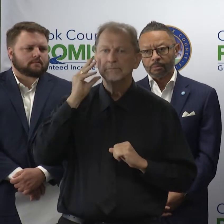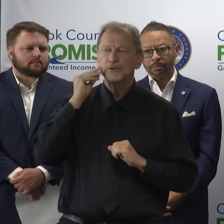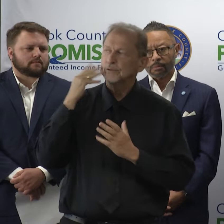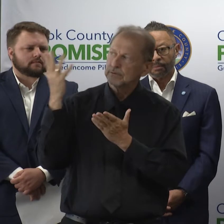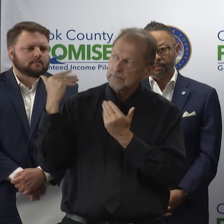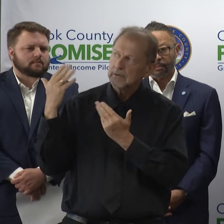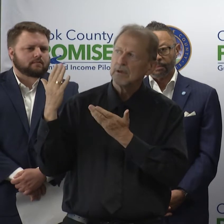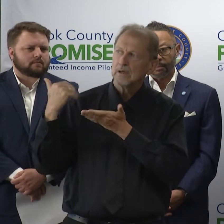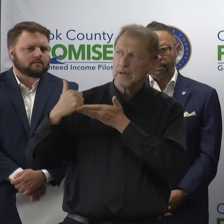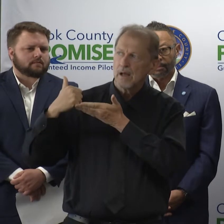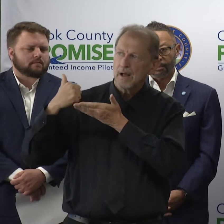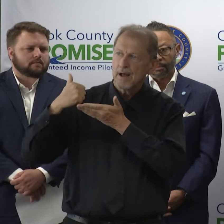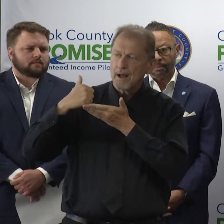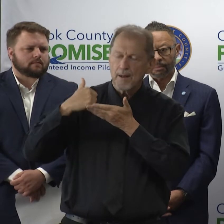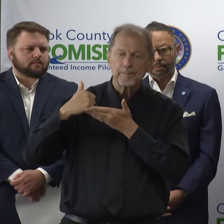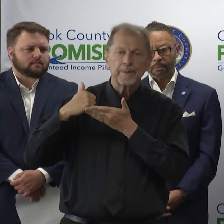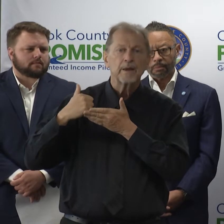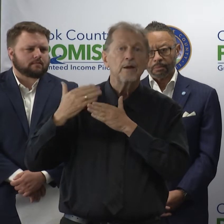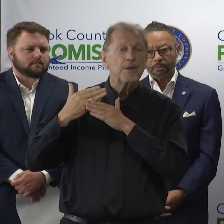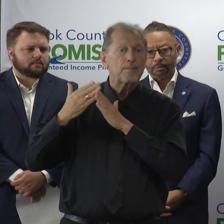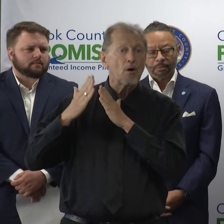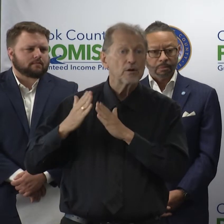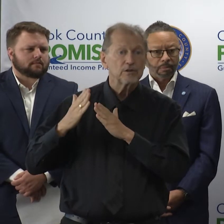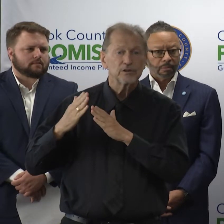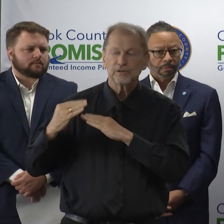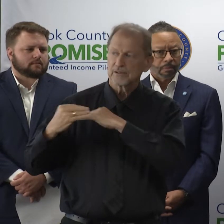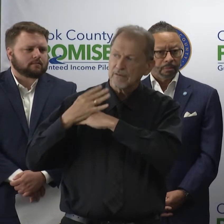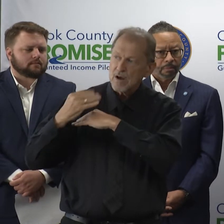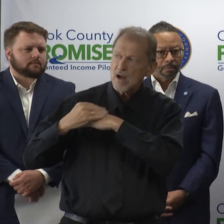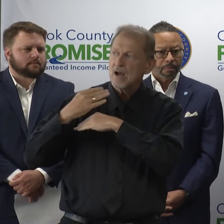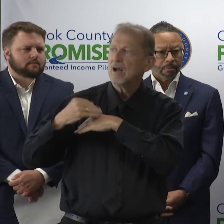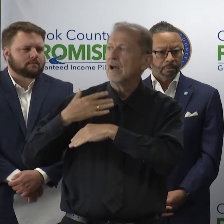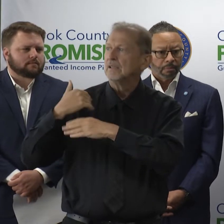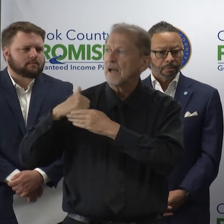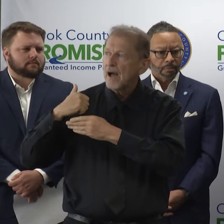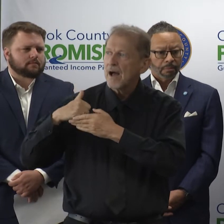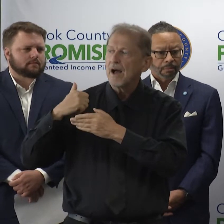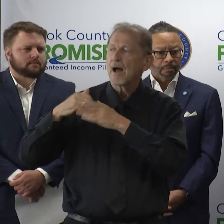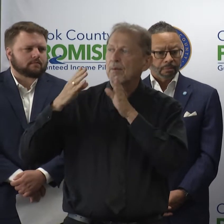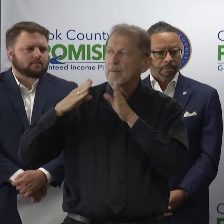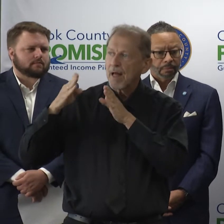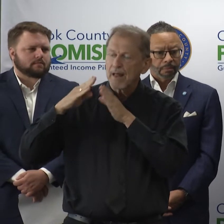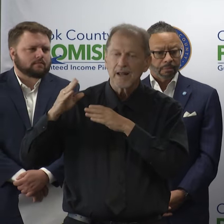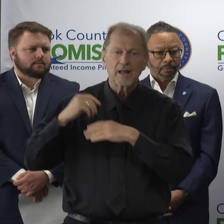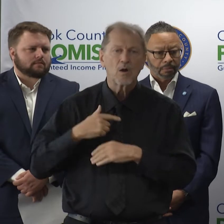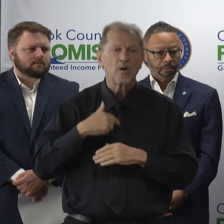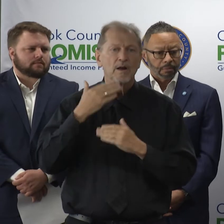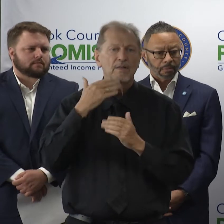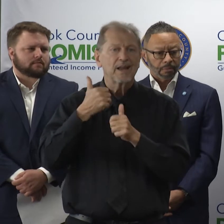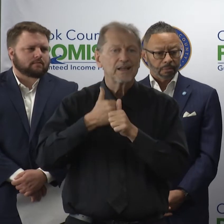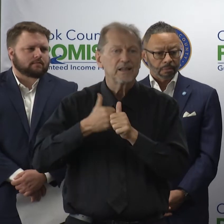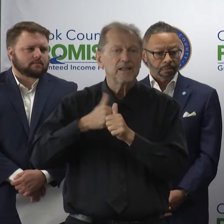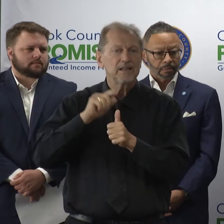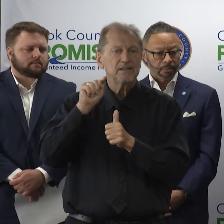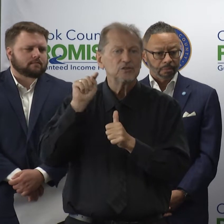this regard, our partners have been nothing short of exceptional, and I want to thank each of them for their partnership over the last couple of months